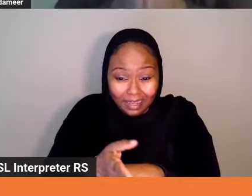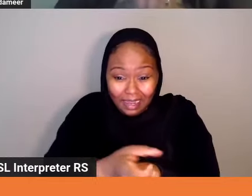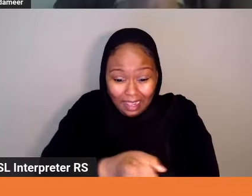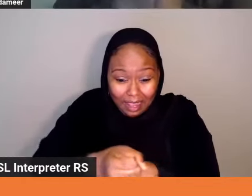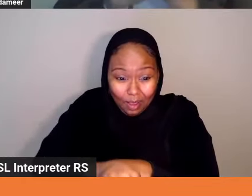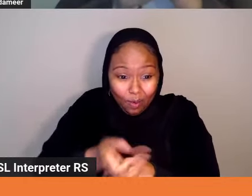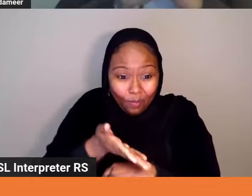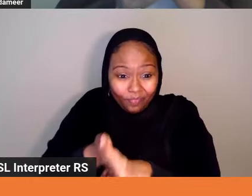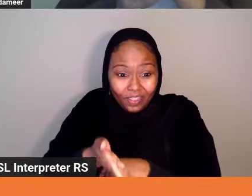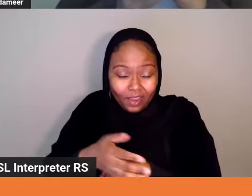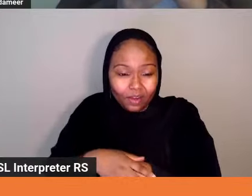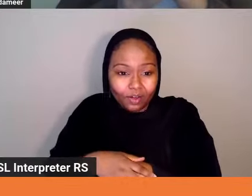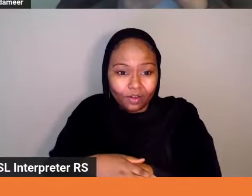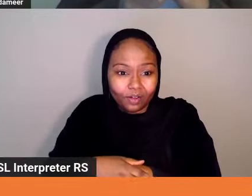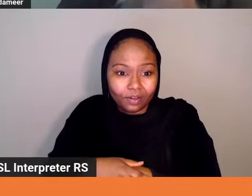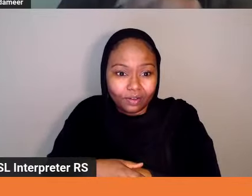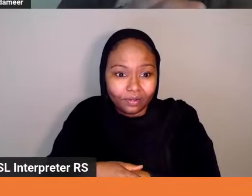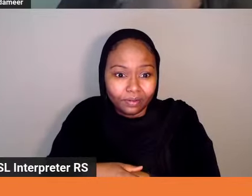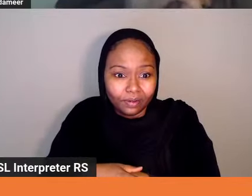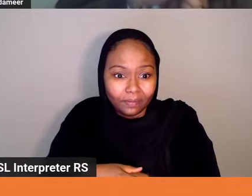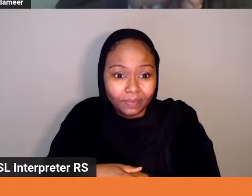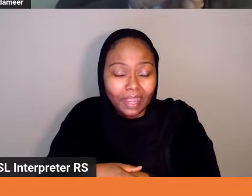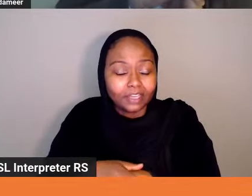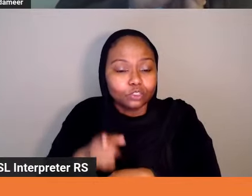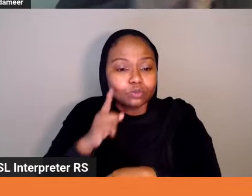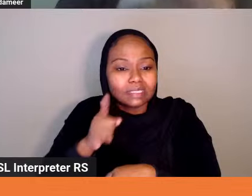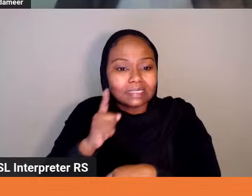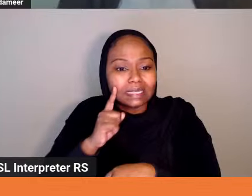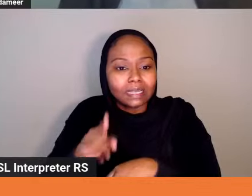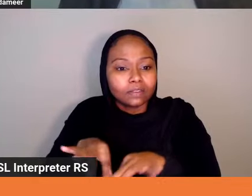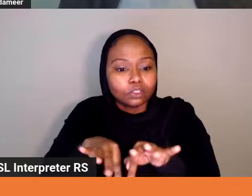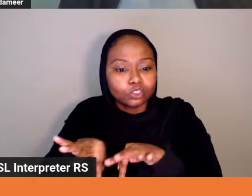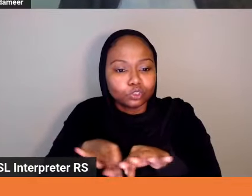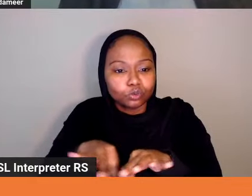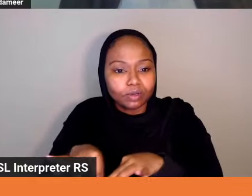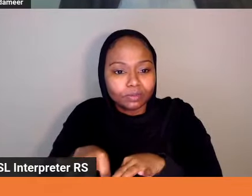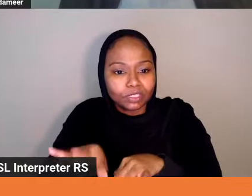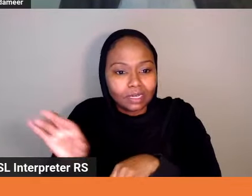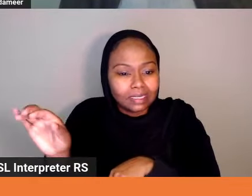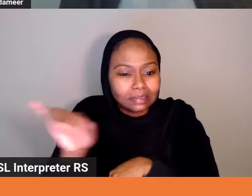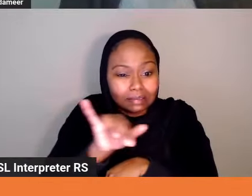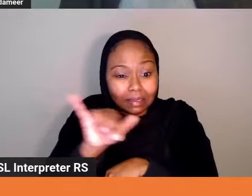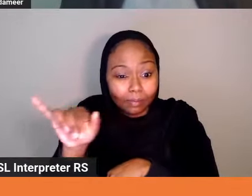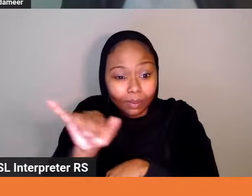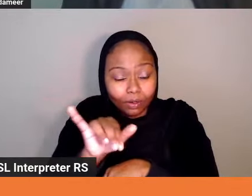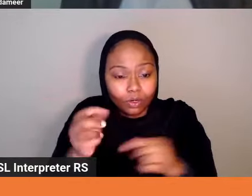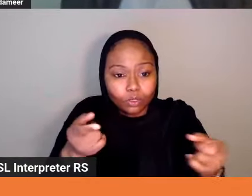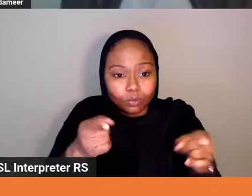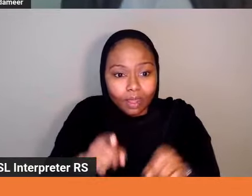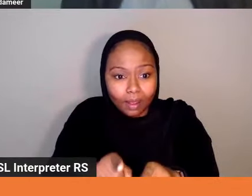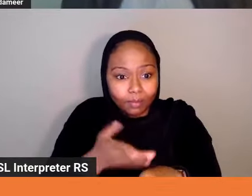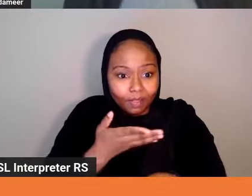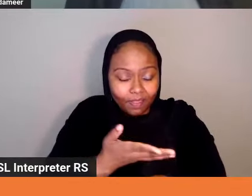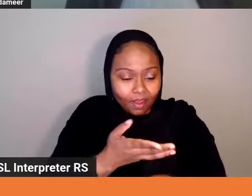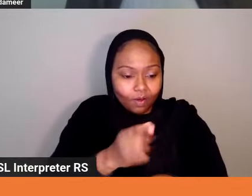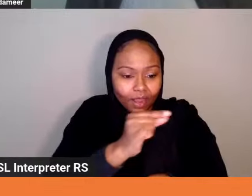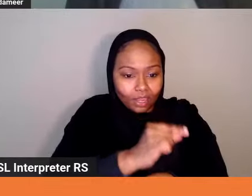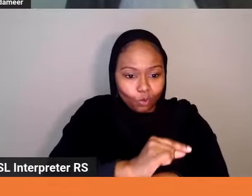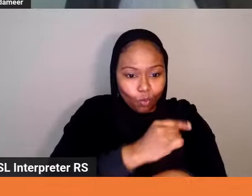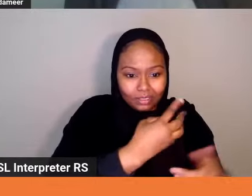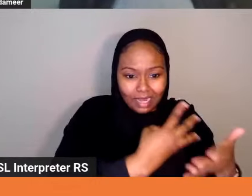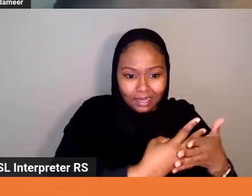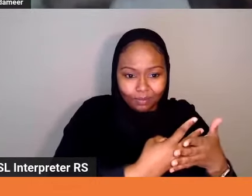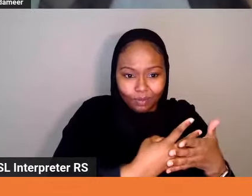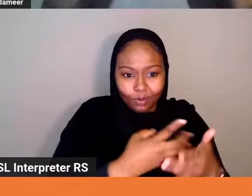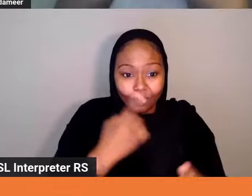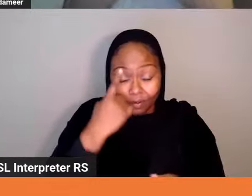camps that, in the description, very similar to what was taking place in Guantanamo. This is for